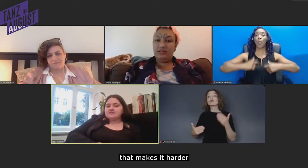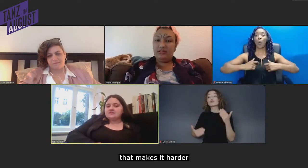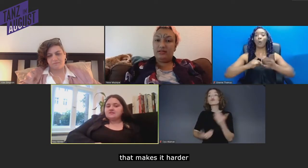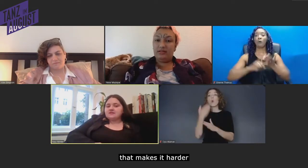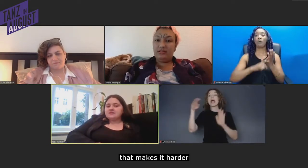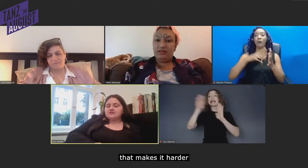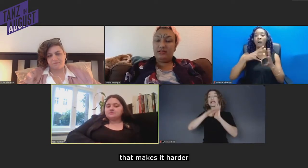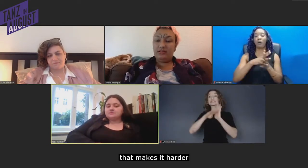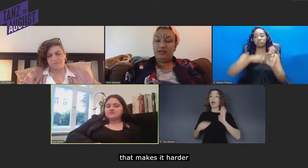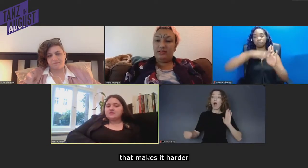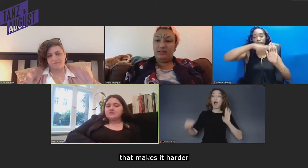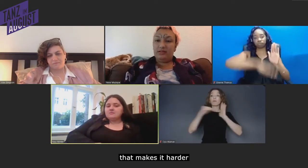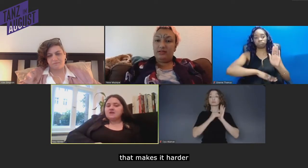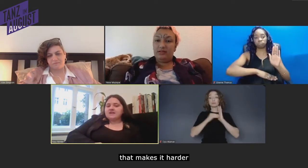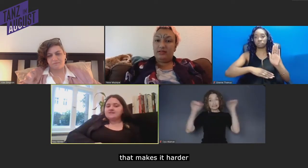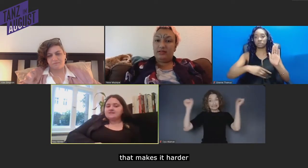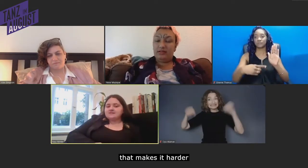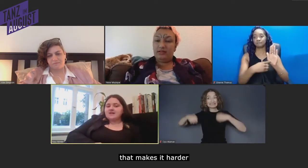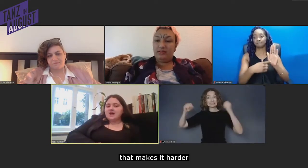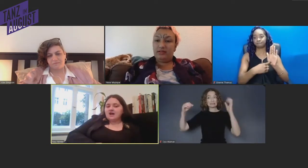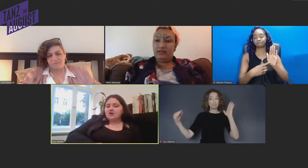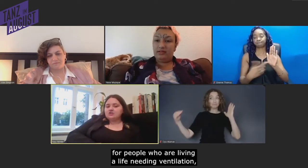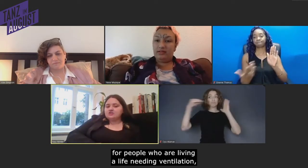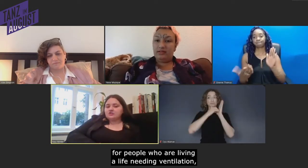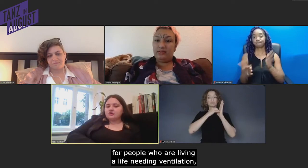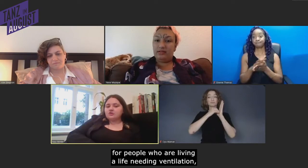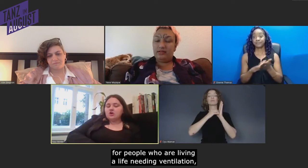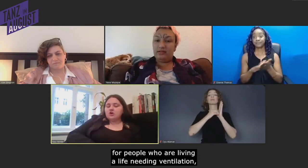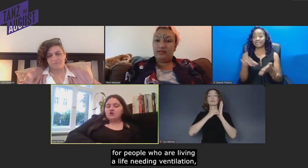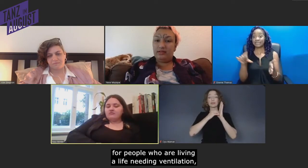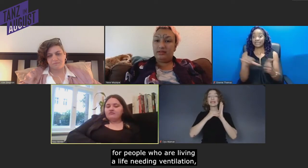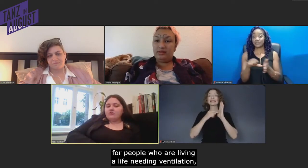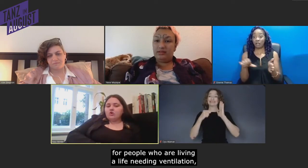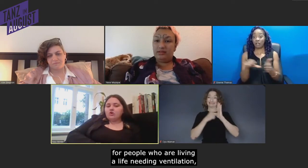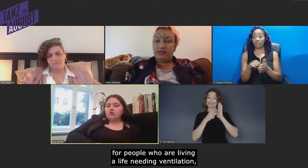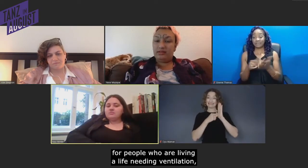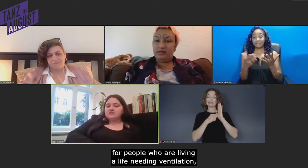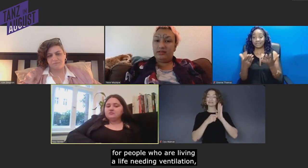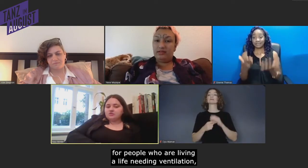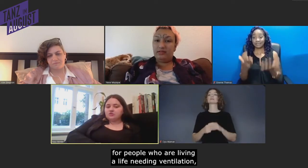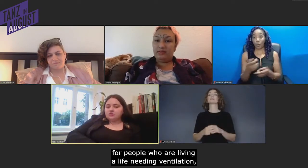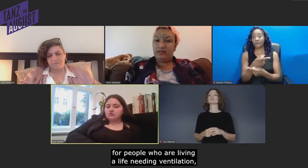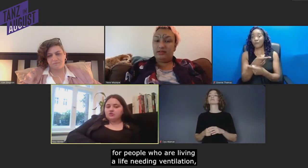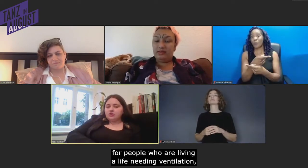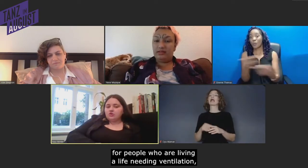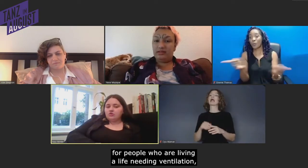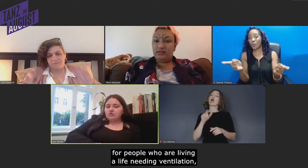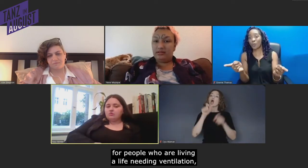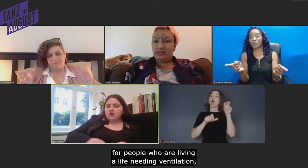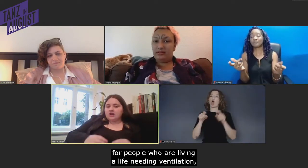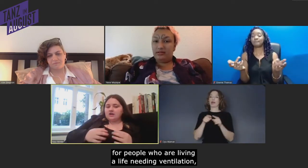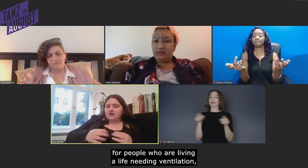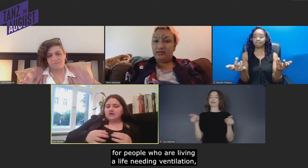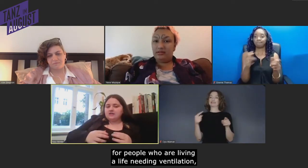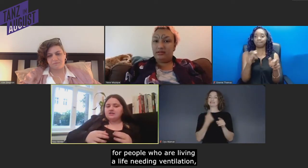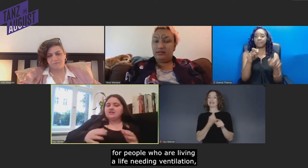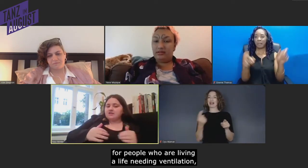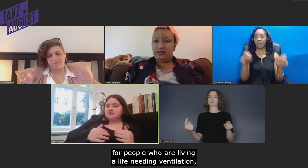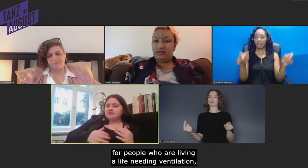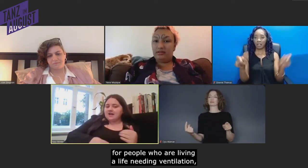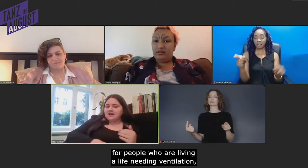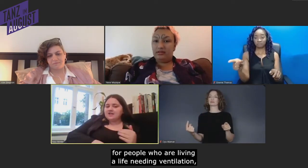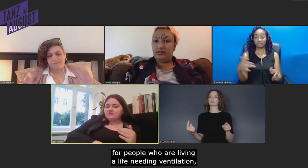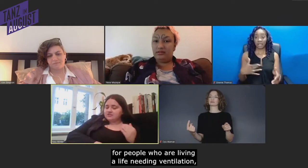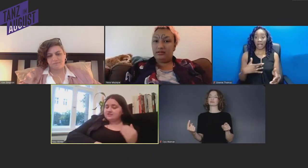that makes it harder for people who are living